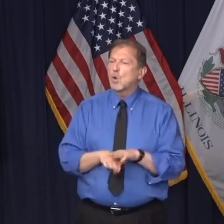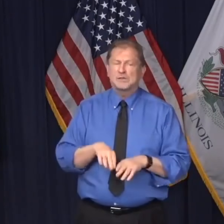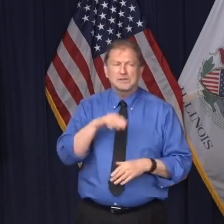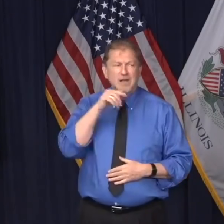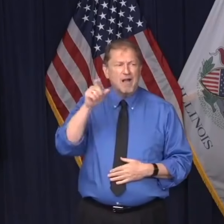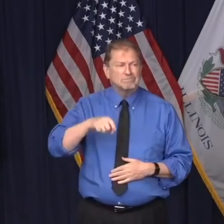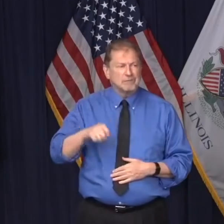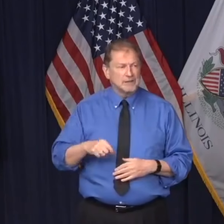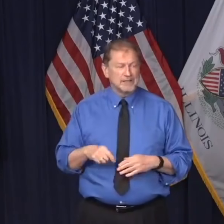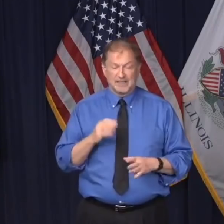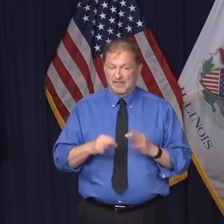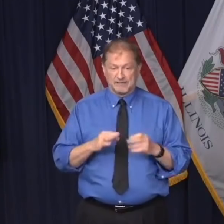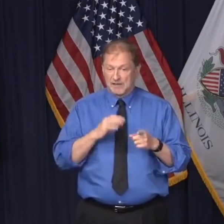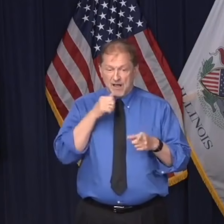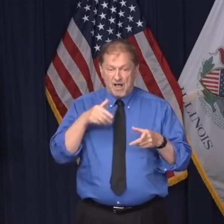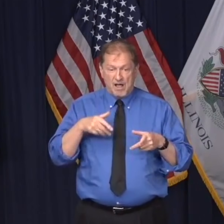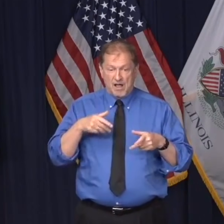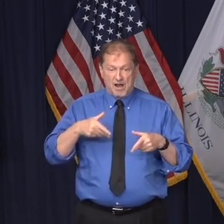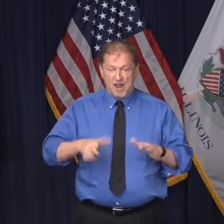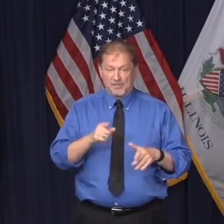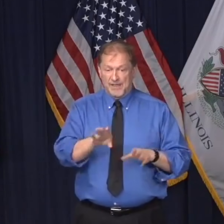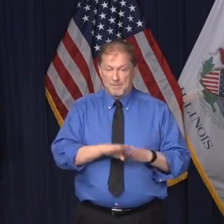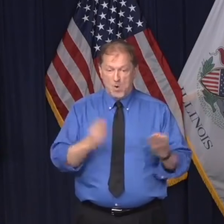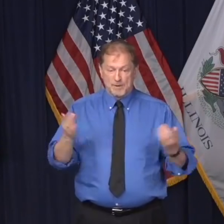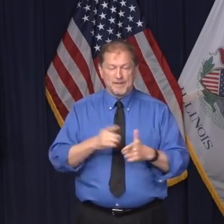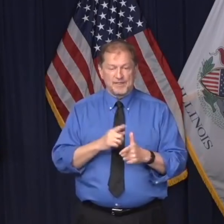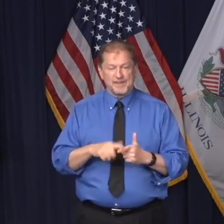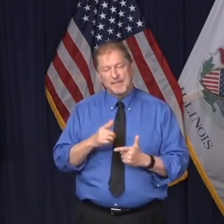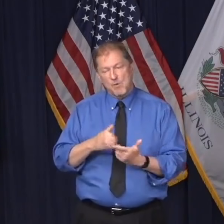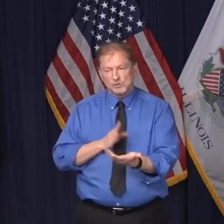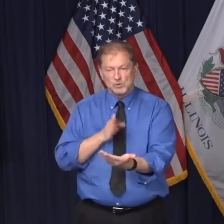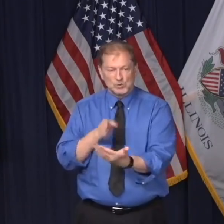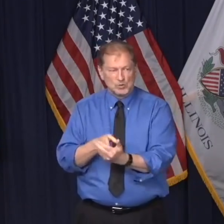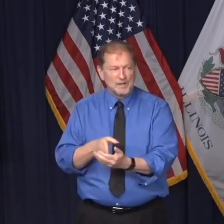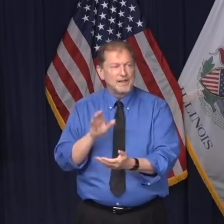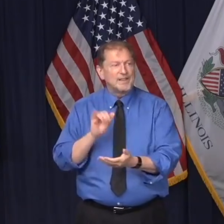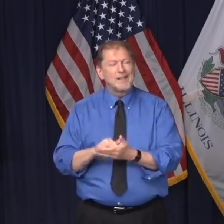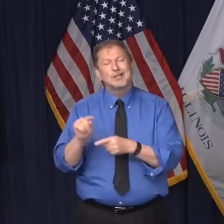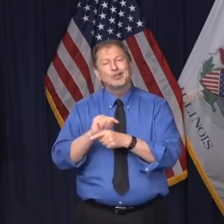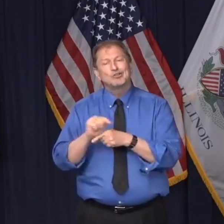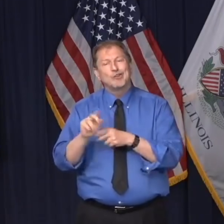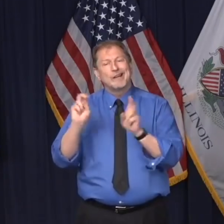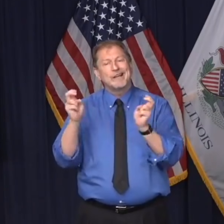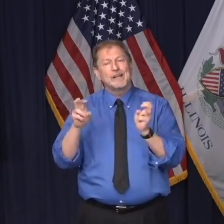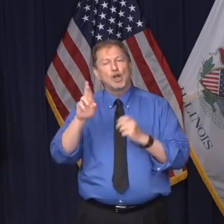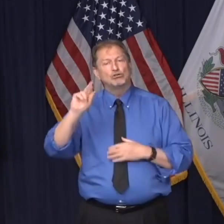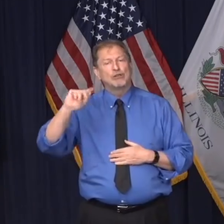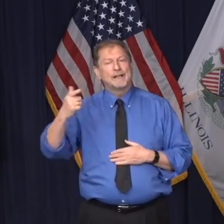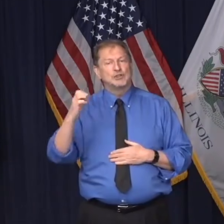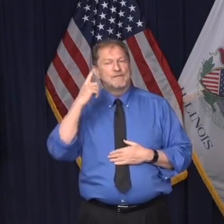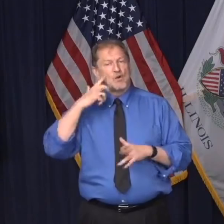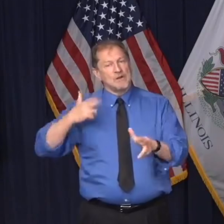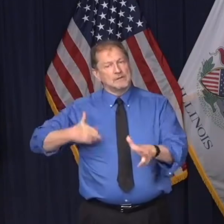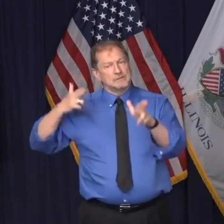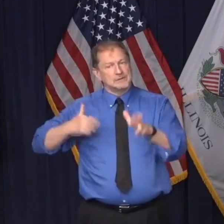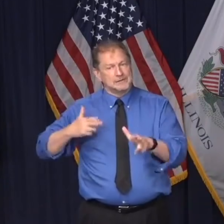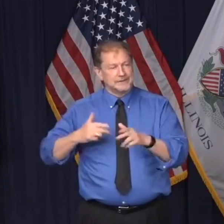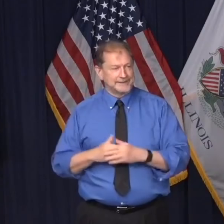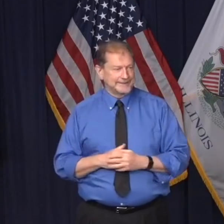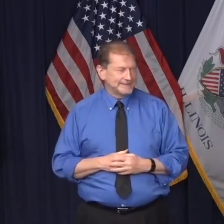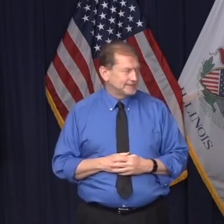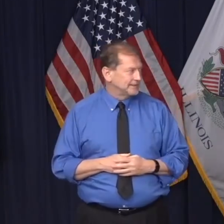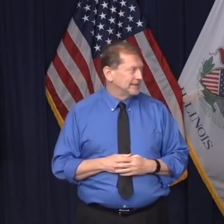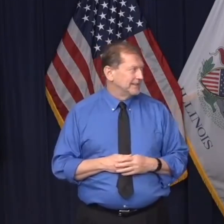into legal actions against the order. How do you plan to address non-retail firearm training and practice ranges? It's not something